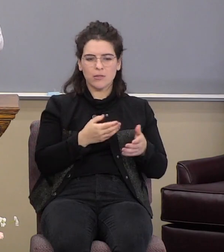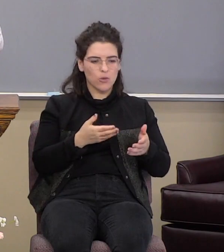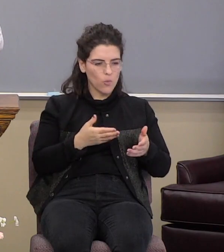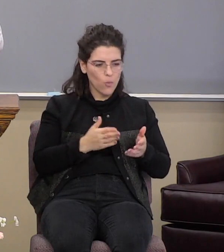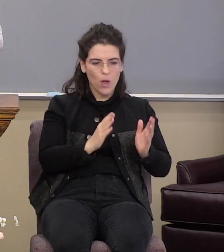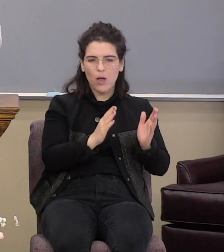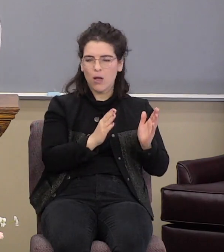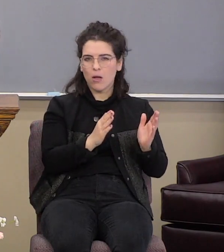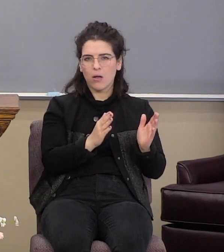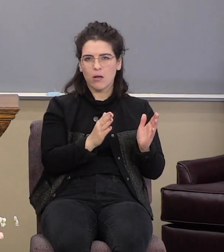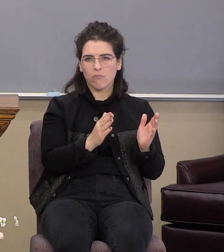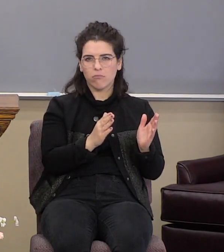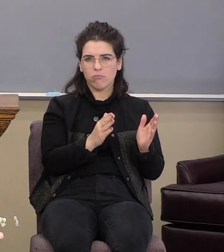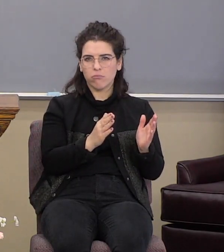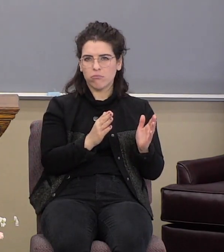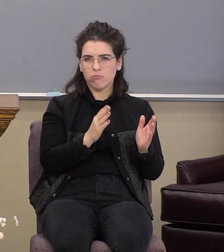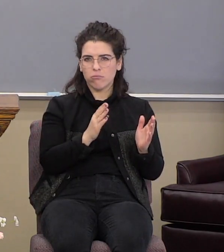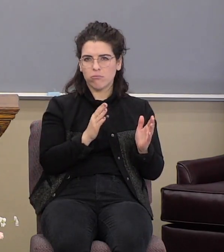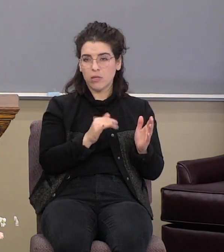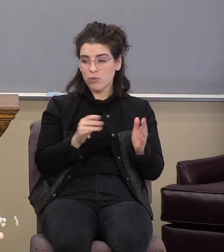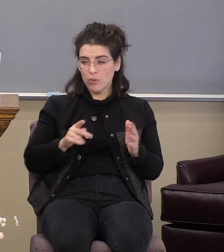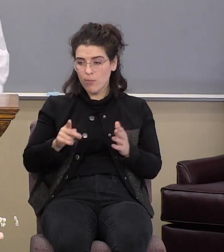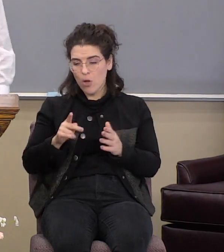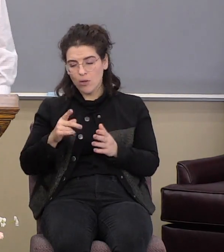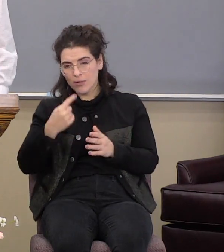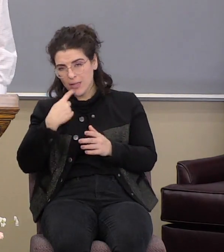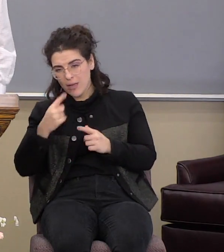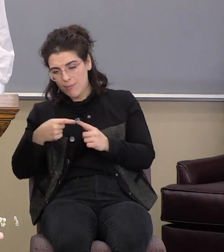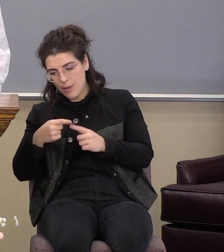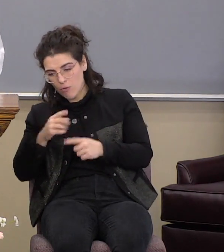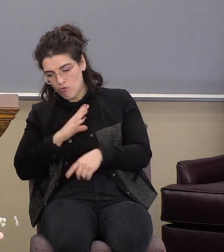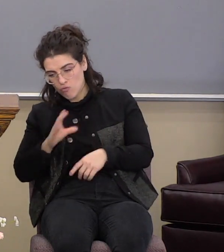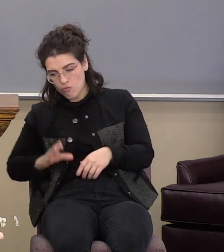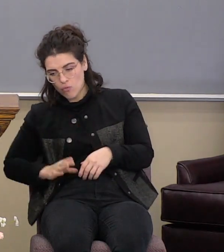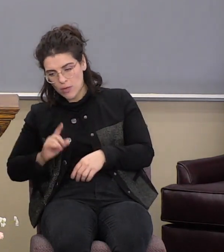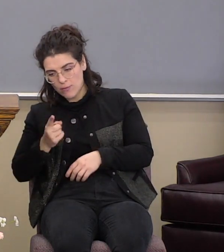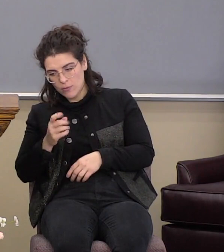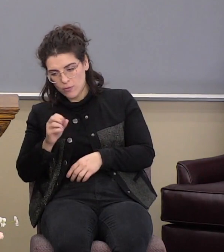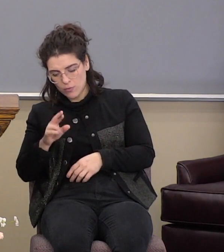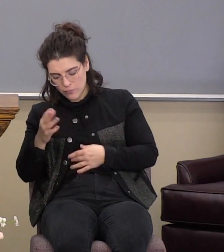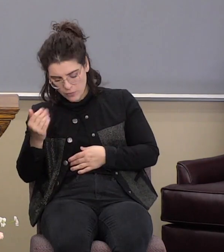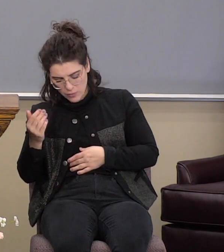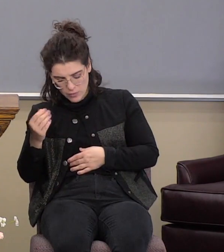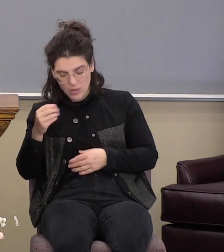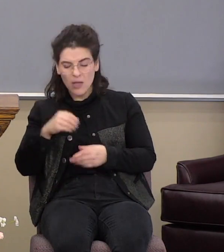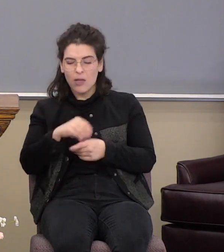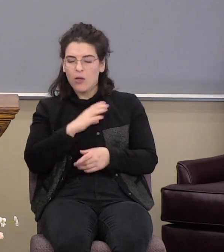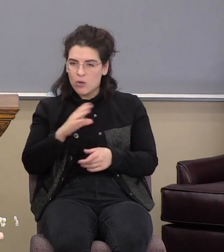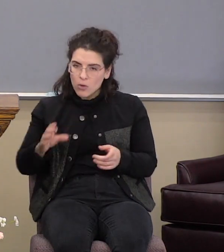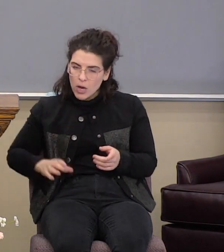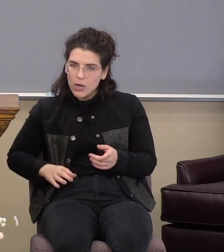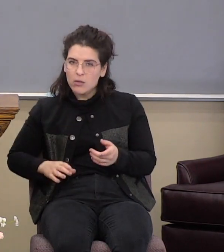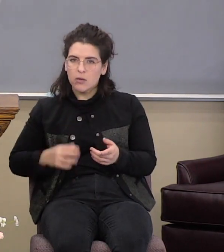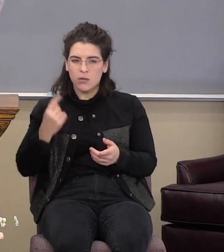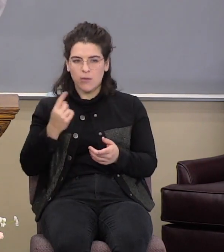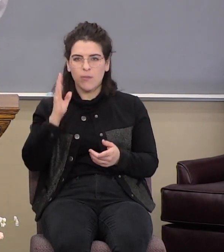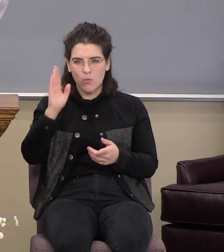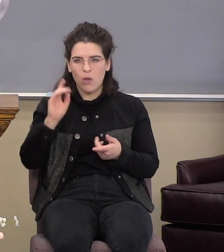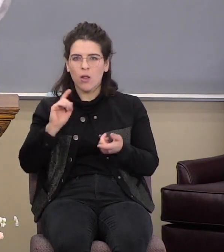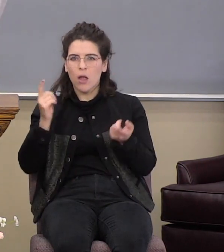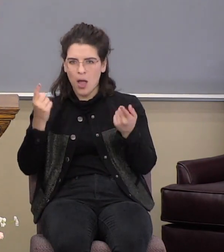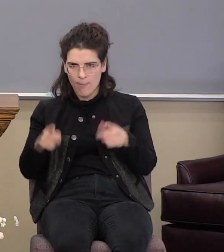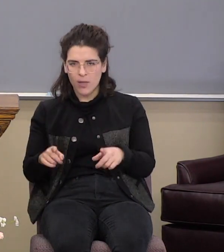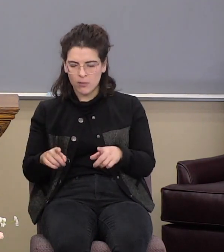means. That's what Paul's doing about Christ in 1 Corinthians 15. In Christ, something's going to